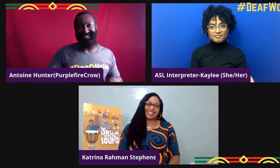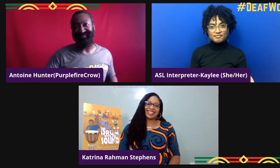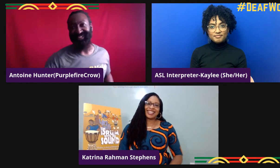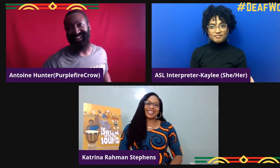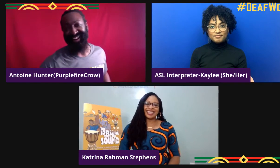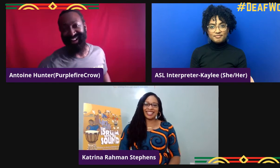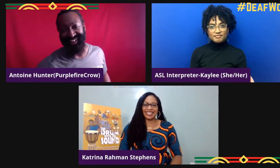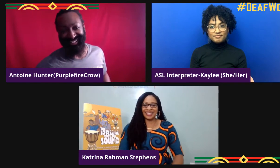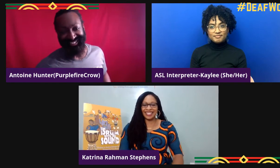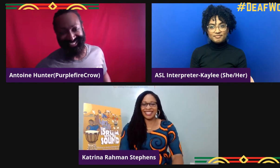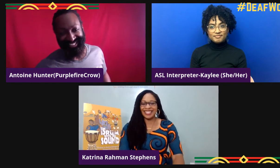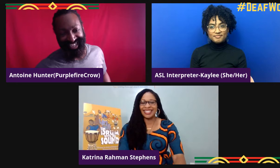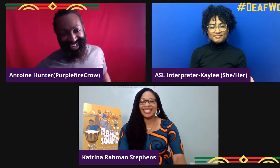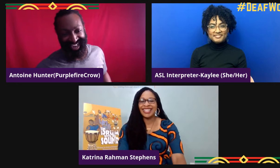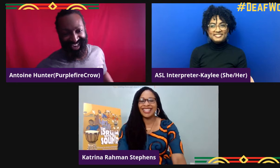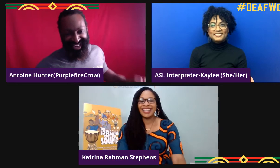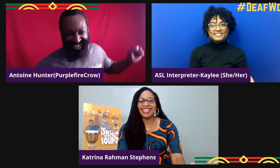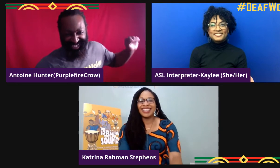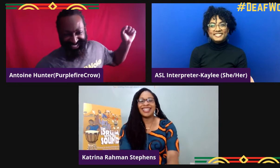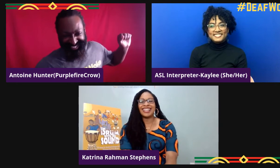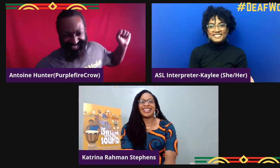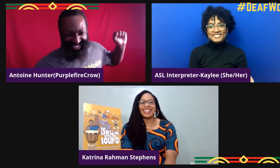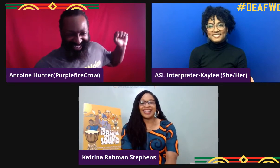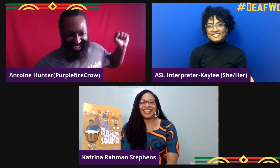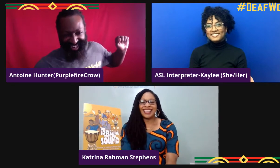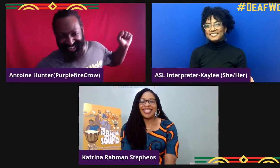Name Those People.